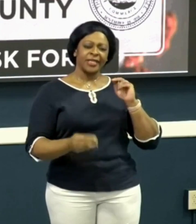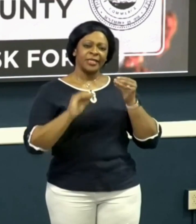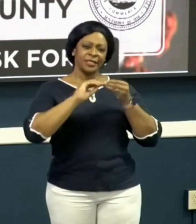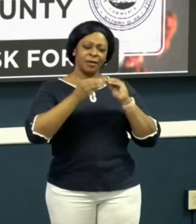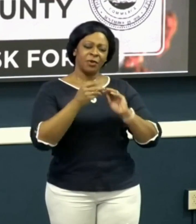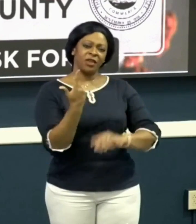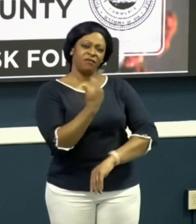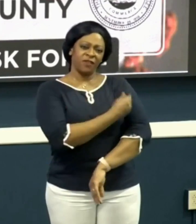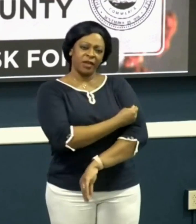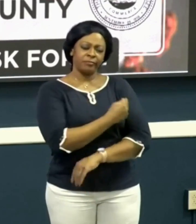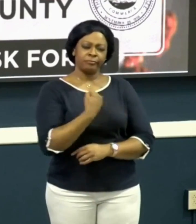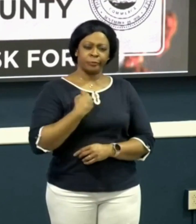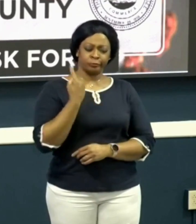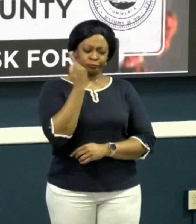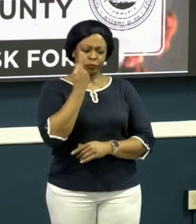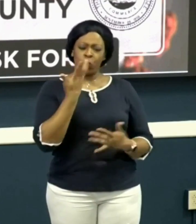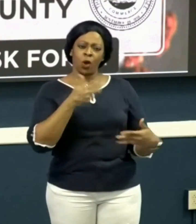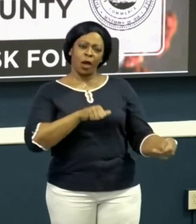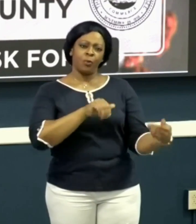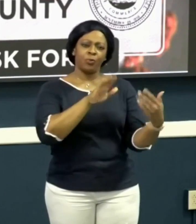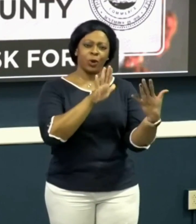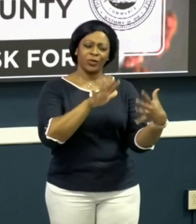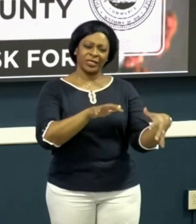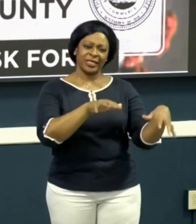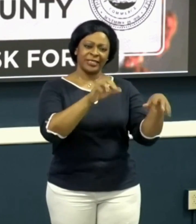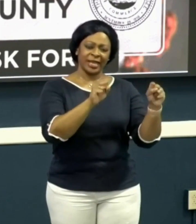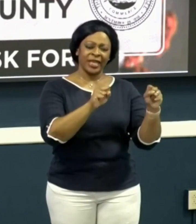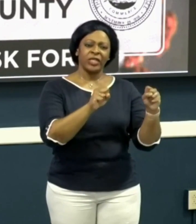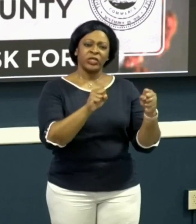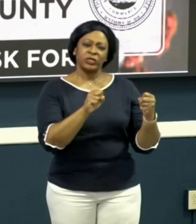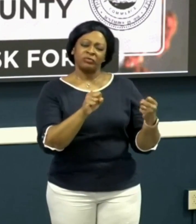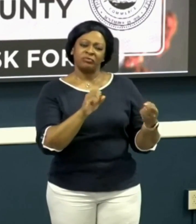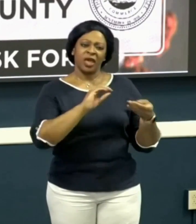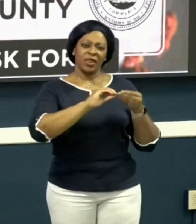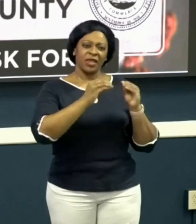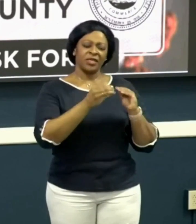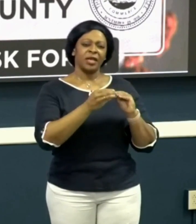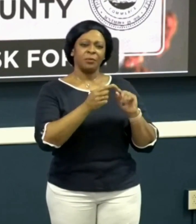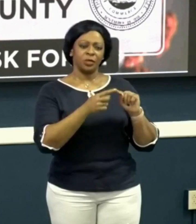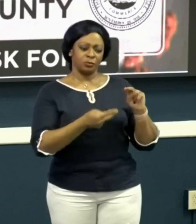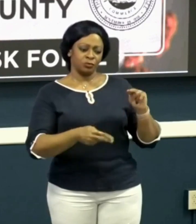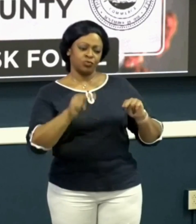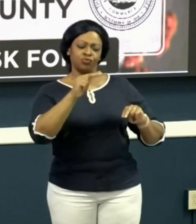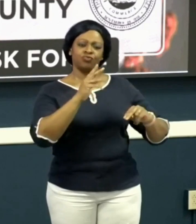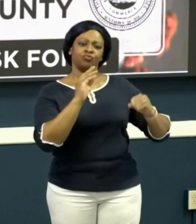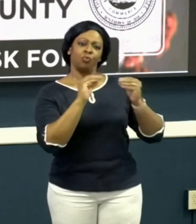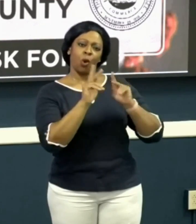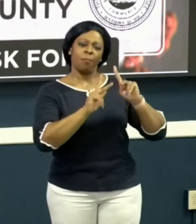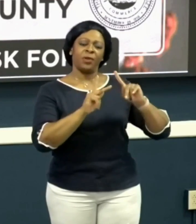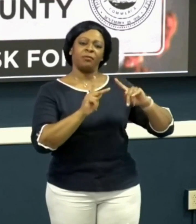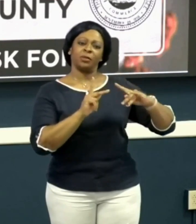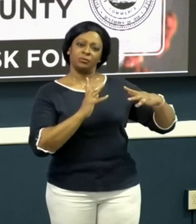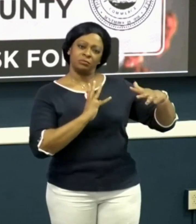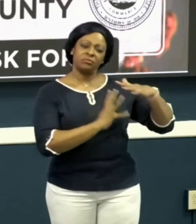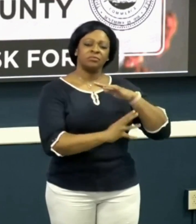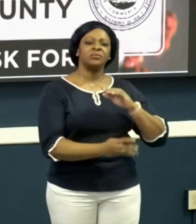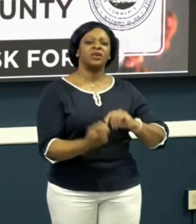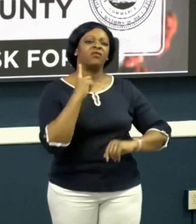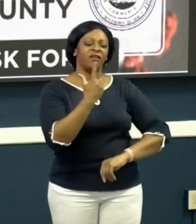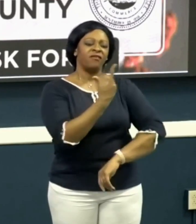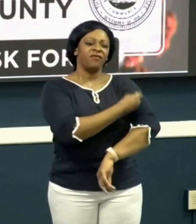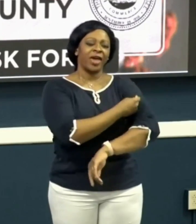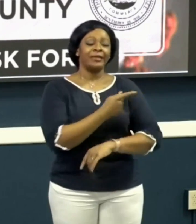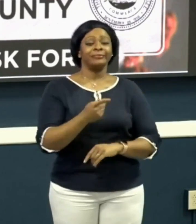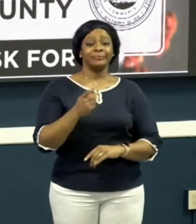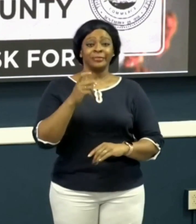I was wondering what approach do you plan on taking to get that number back up? And the second question, the Super Bowl is supposed to be